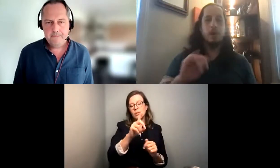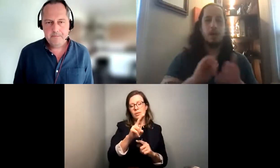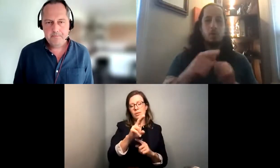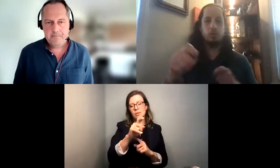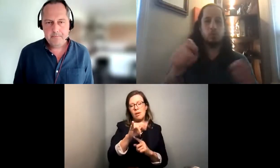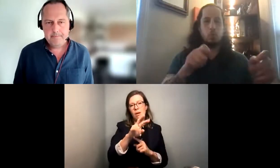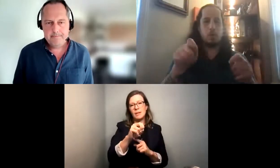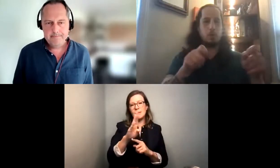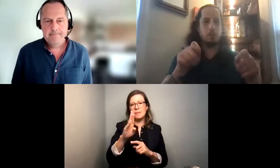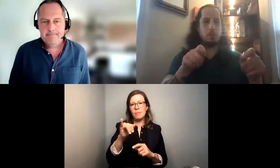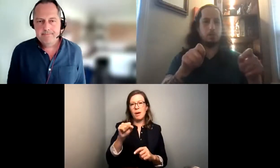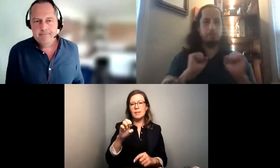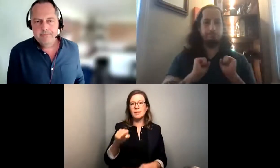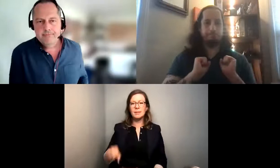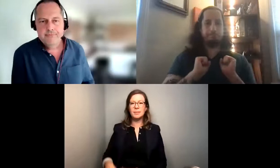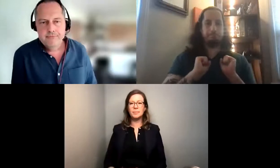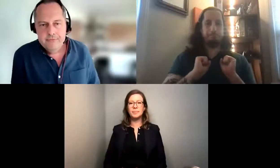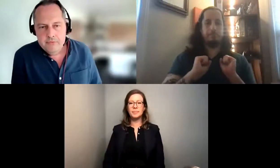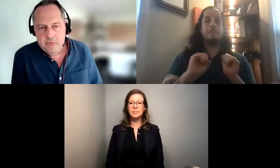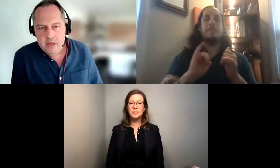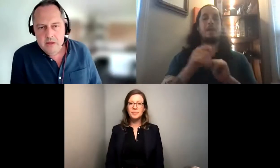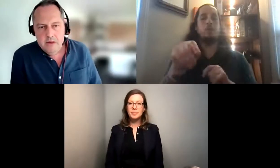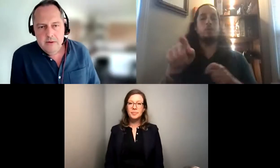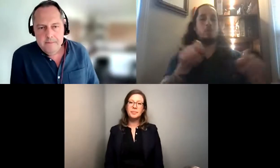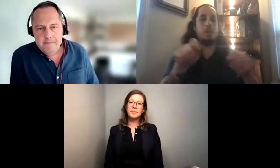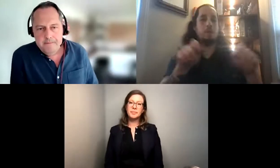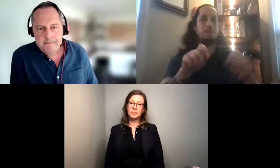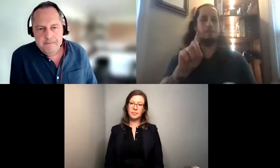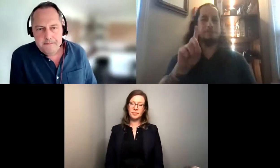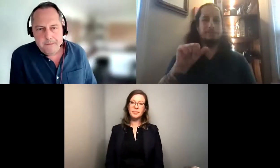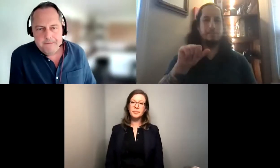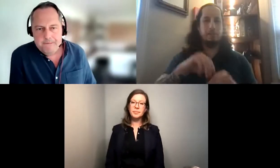I'd like to add another question, actually. How do you